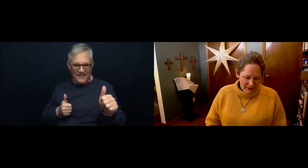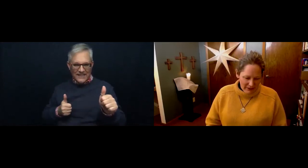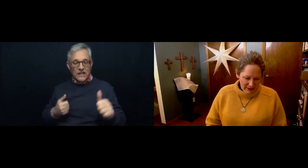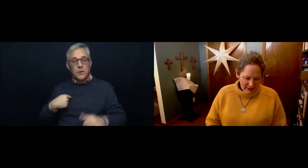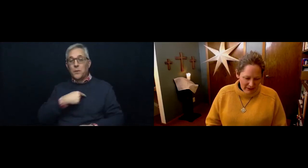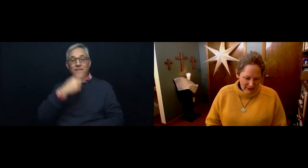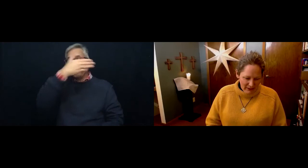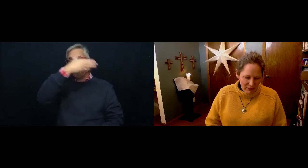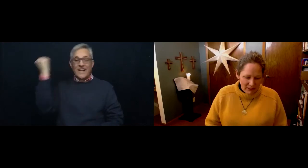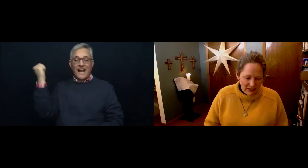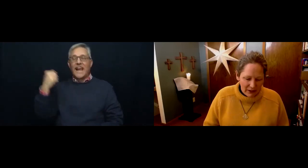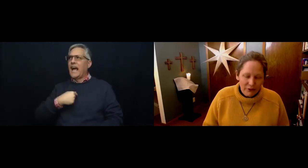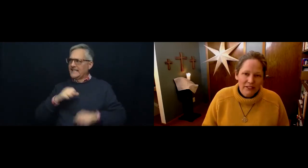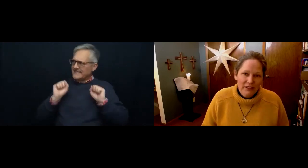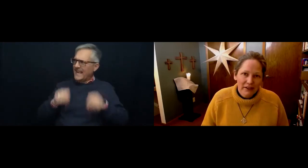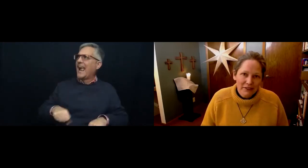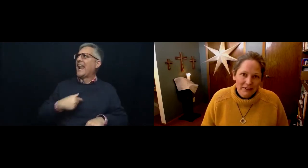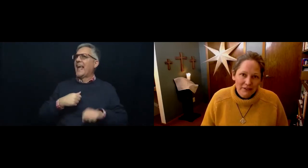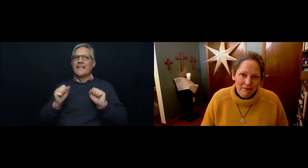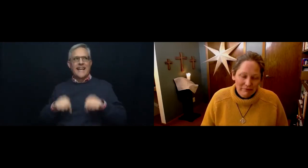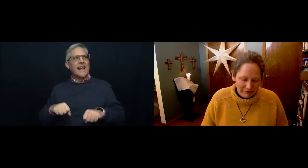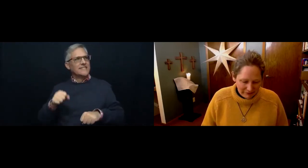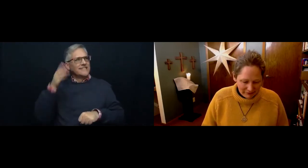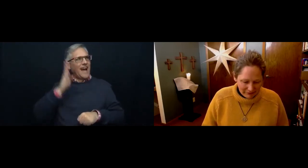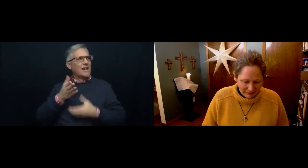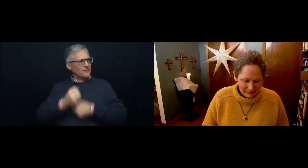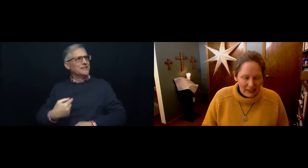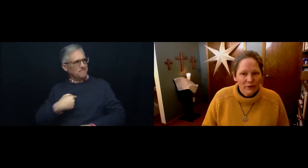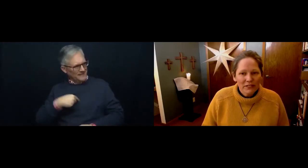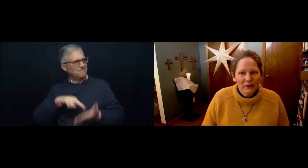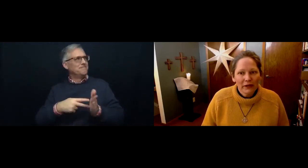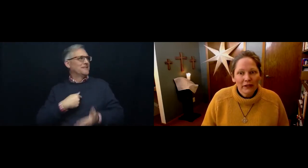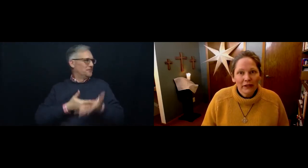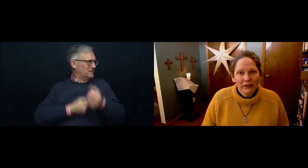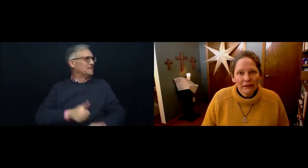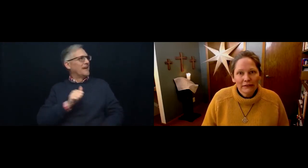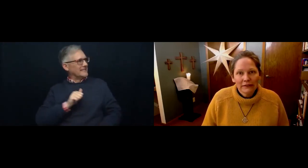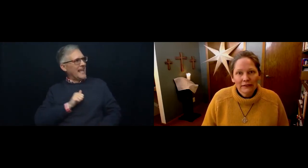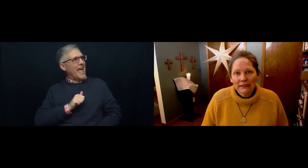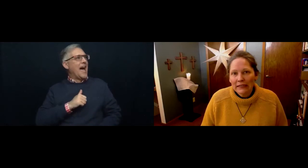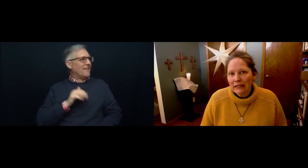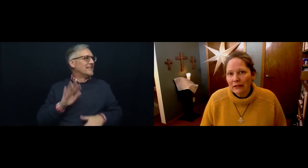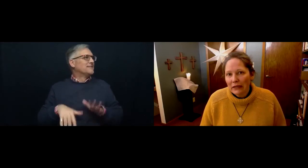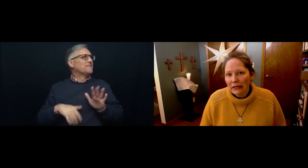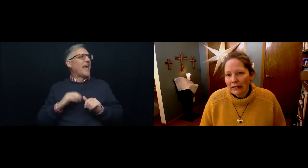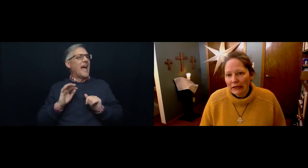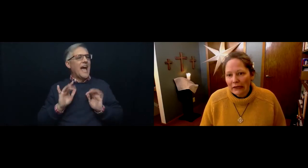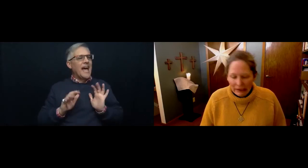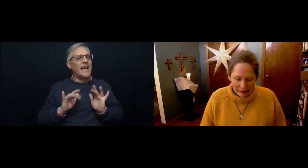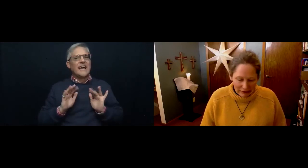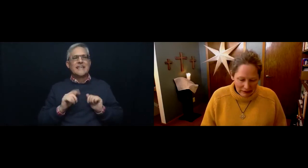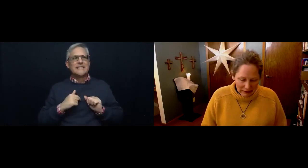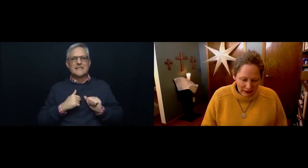ourselves because God trusts us. And we start waiting and